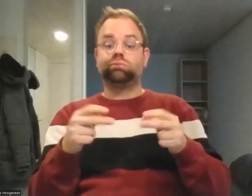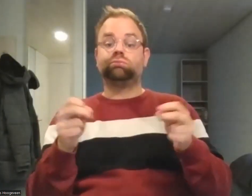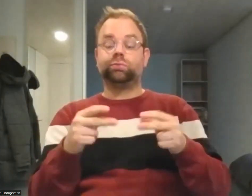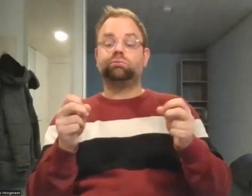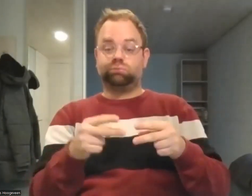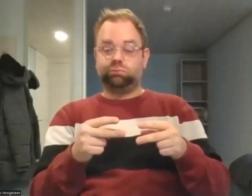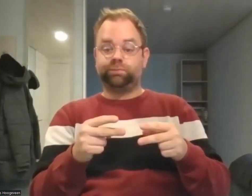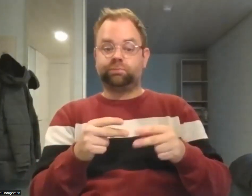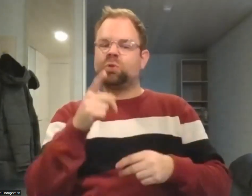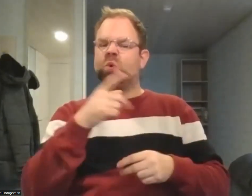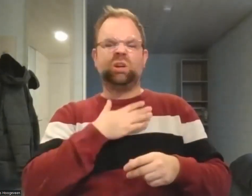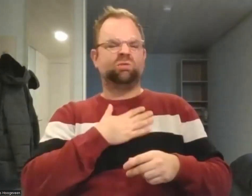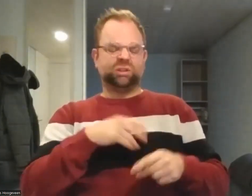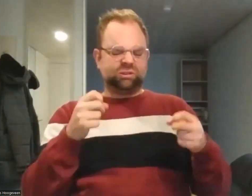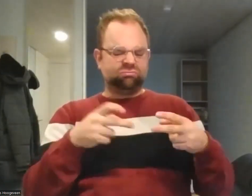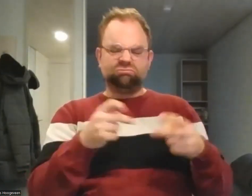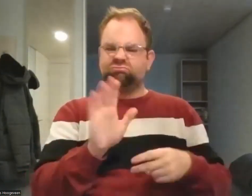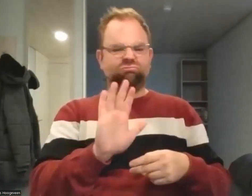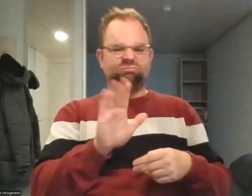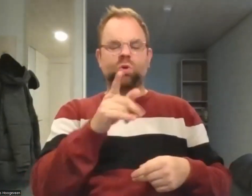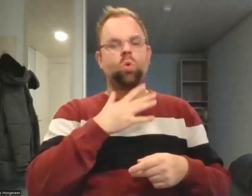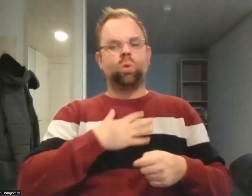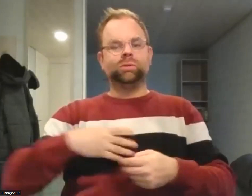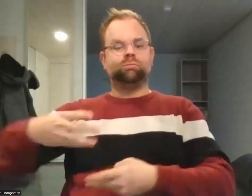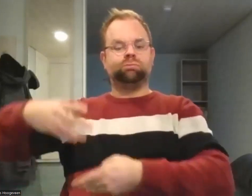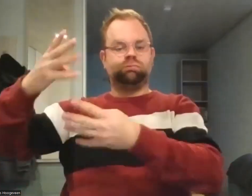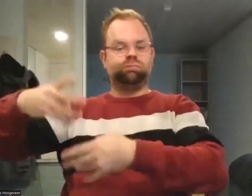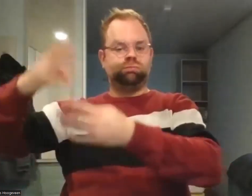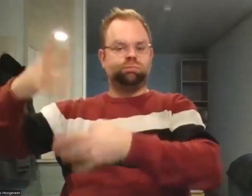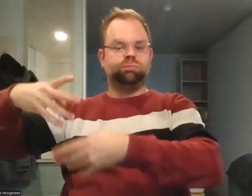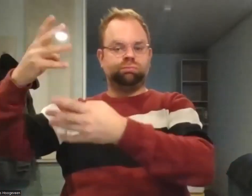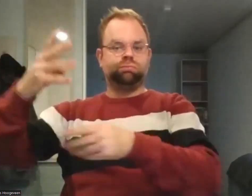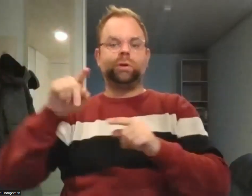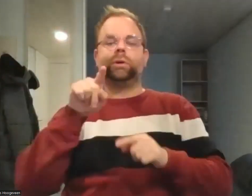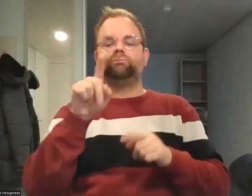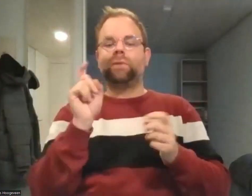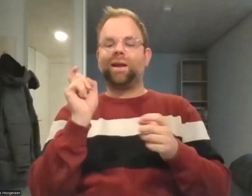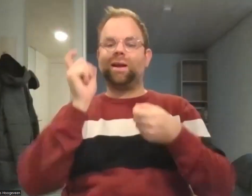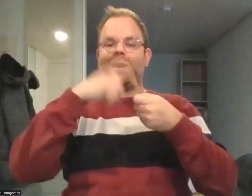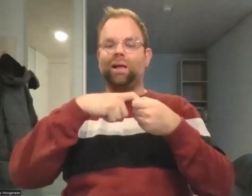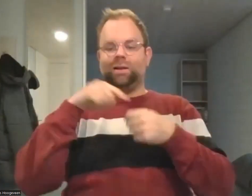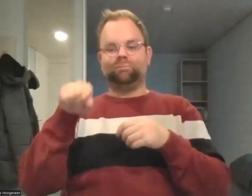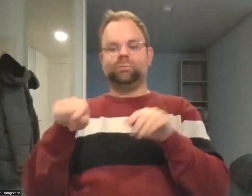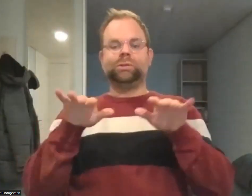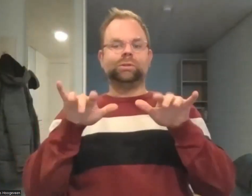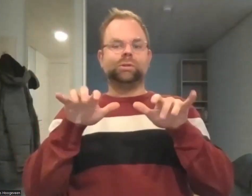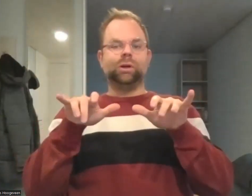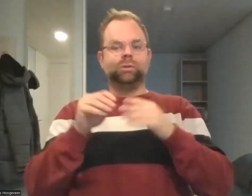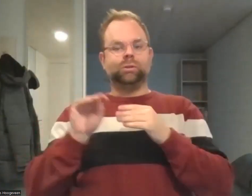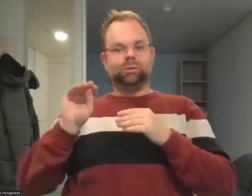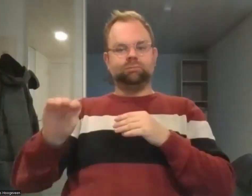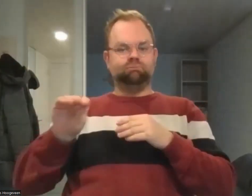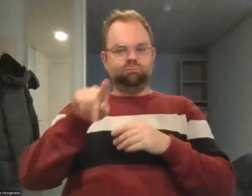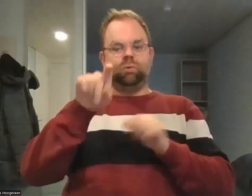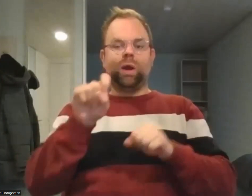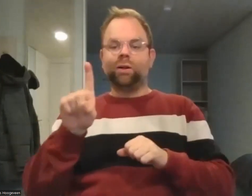box. The interpretation button on the bottom of your screen, presented as